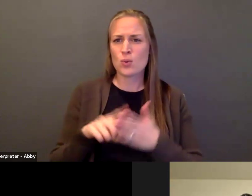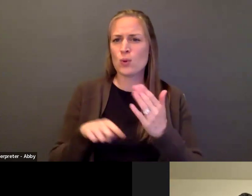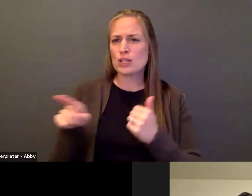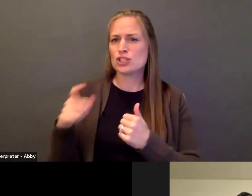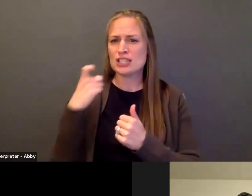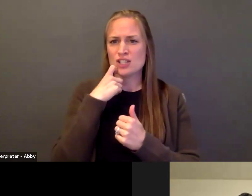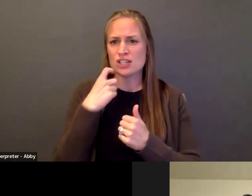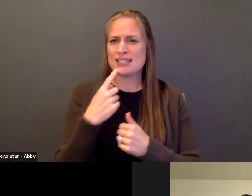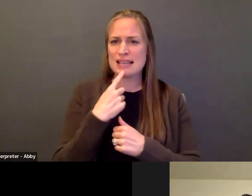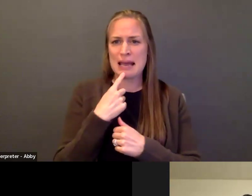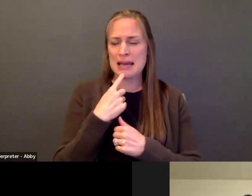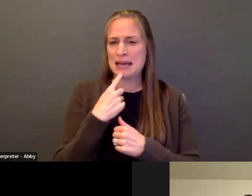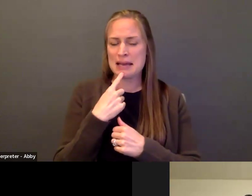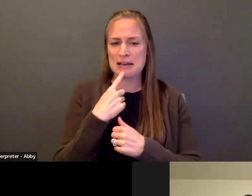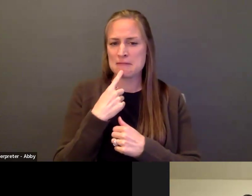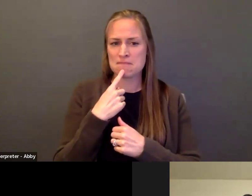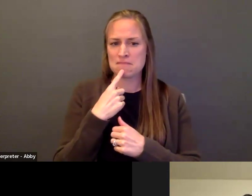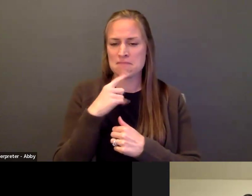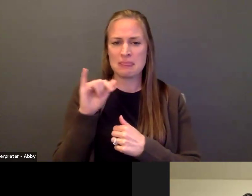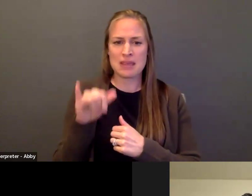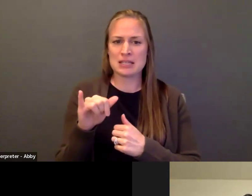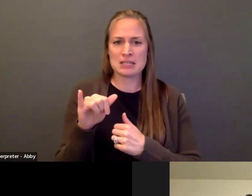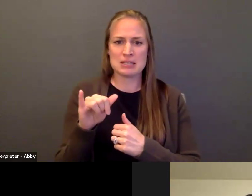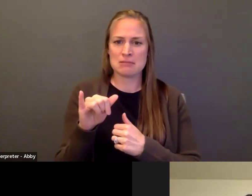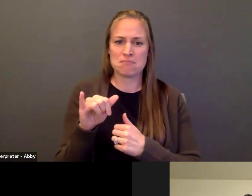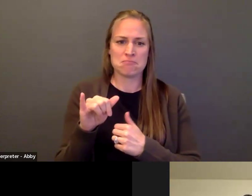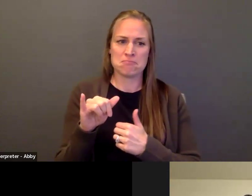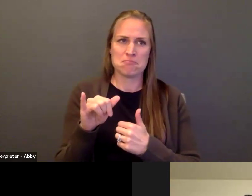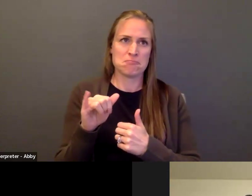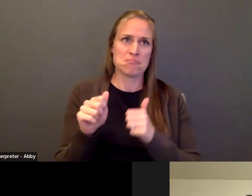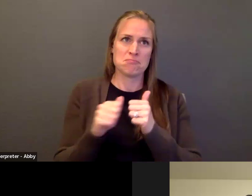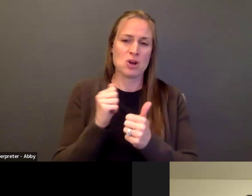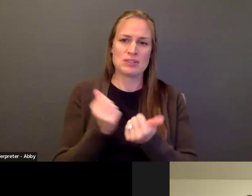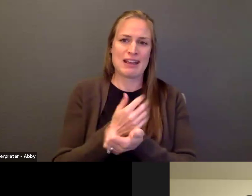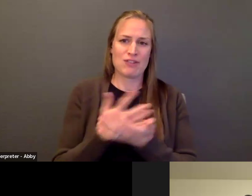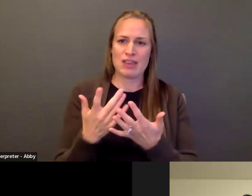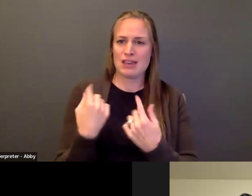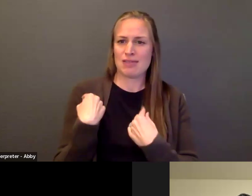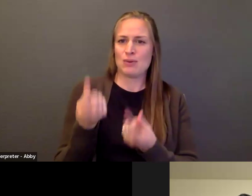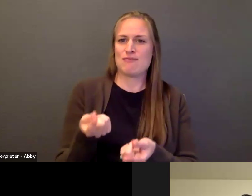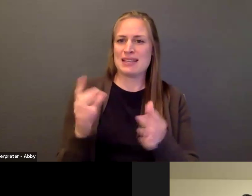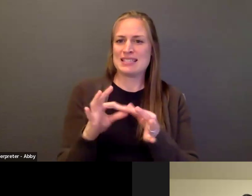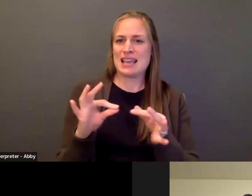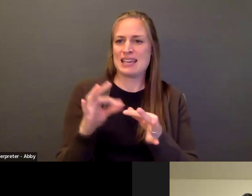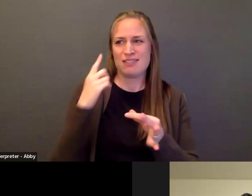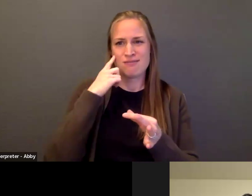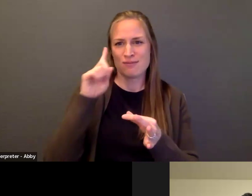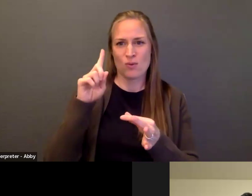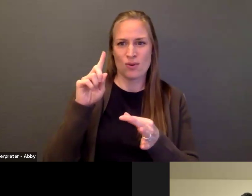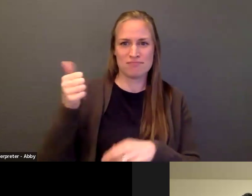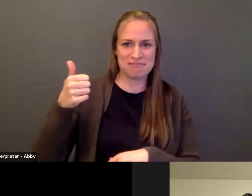much everything that we have been saying for the past 10 years.